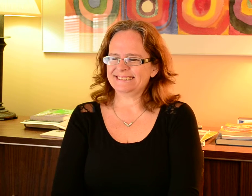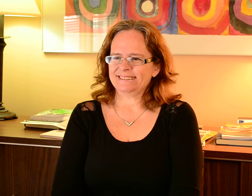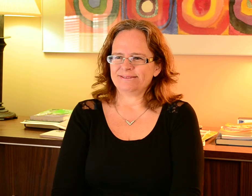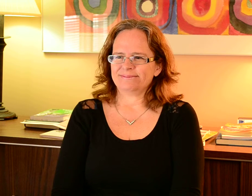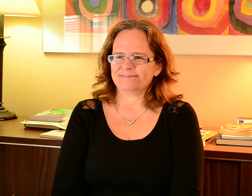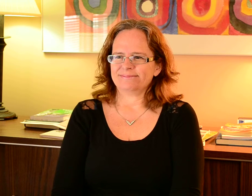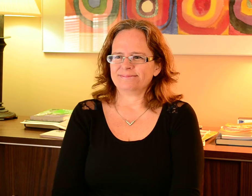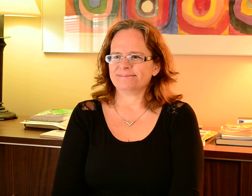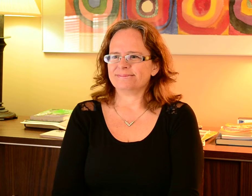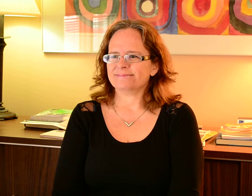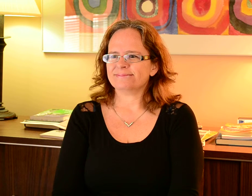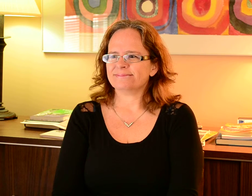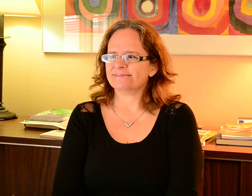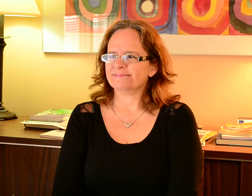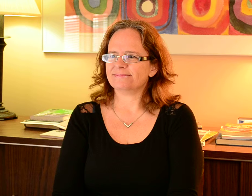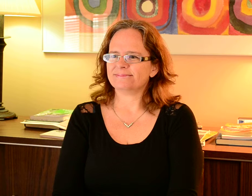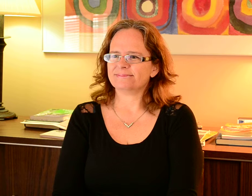you at Bow Valley?